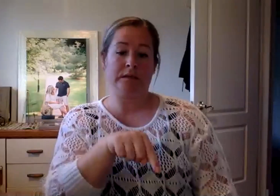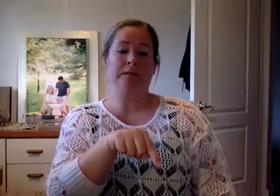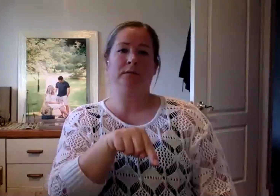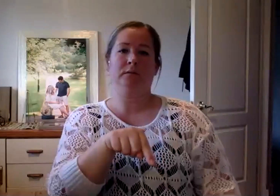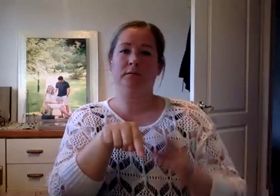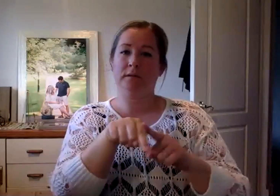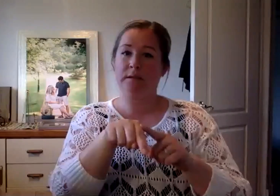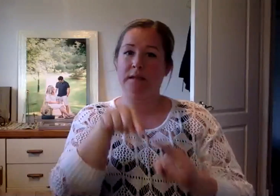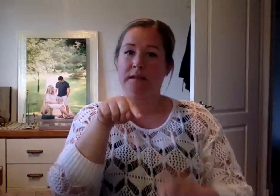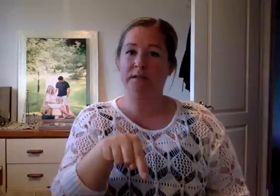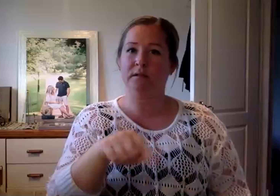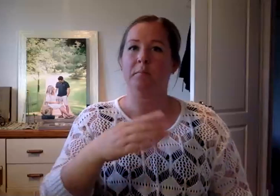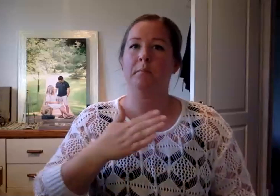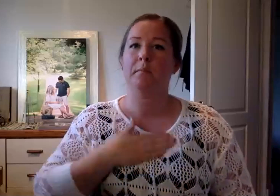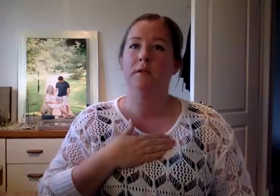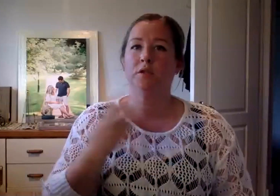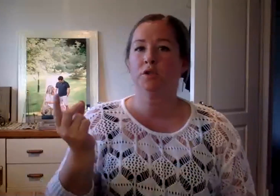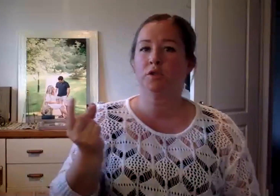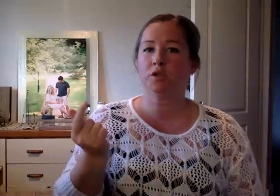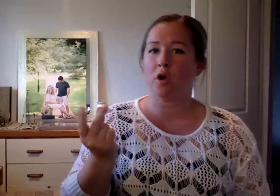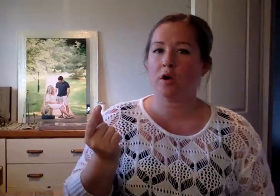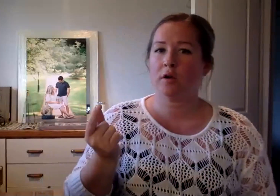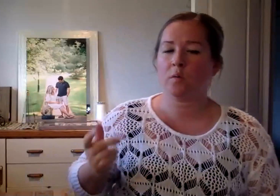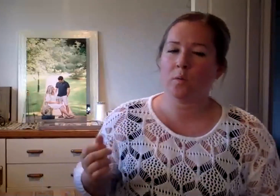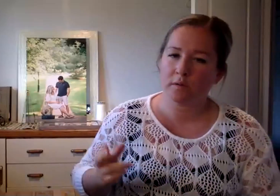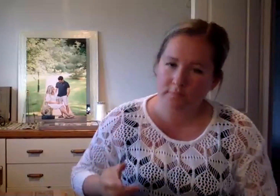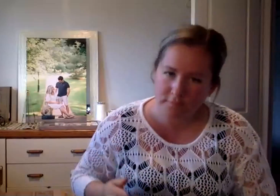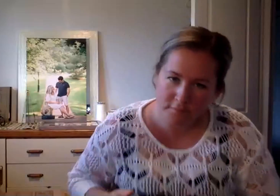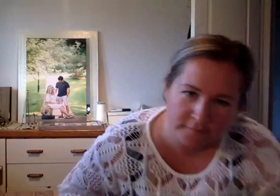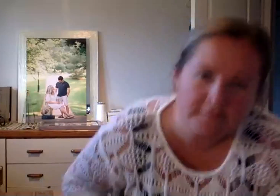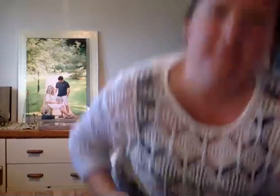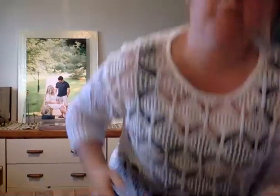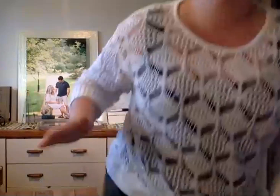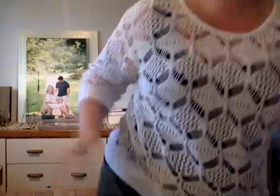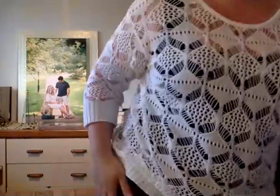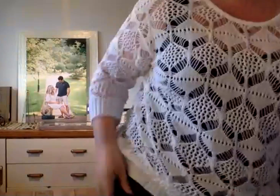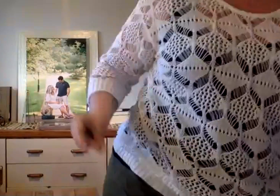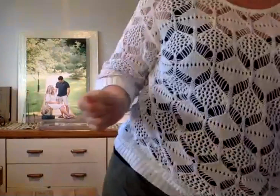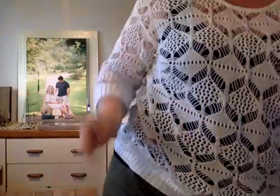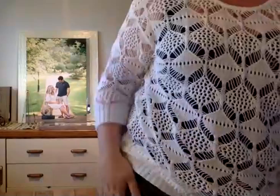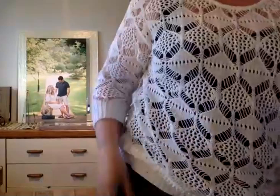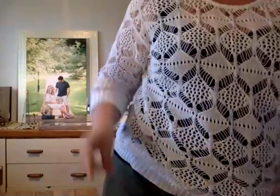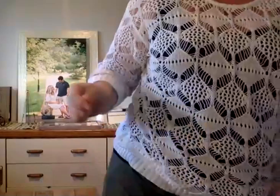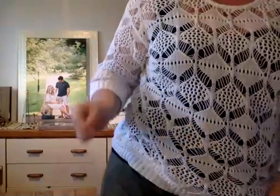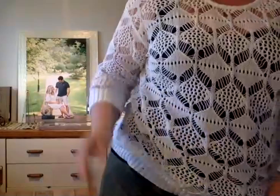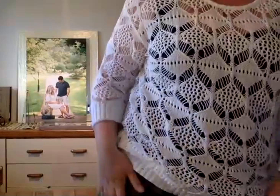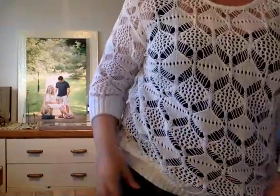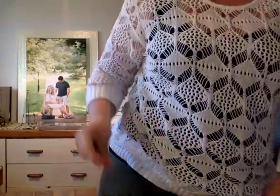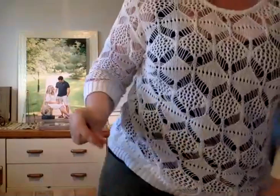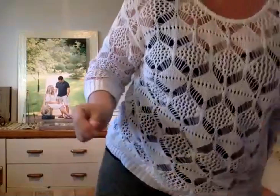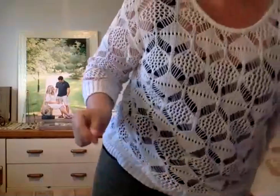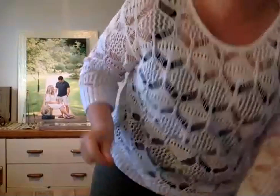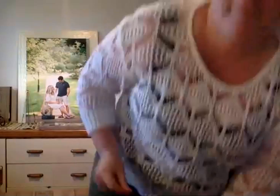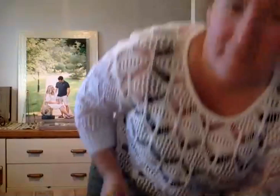This, point to it, this, my dog. Or I have to stand up and show you, dog. Can you see